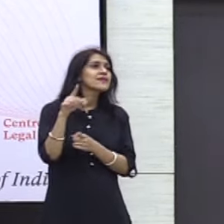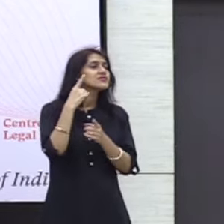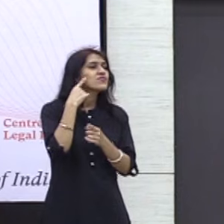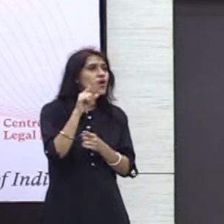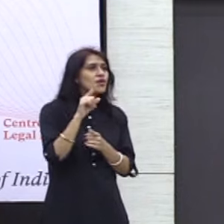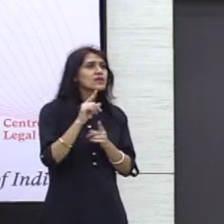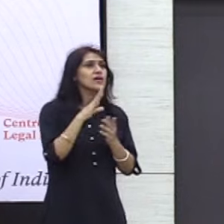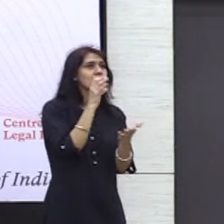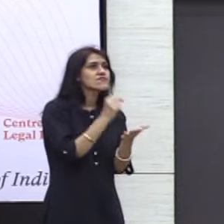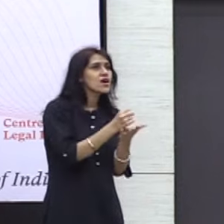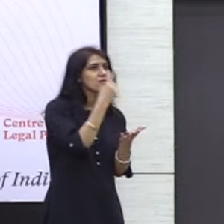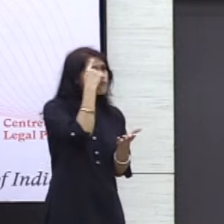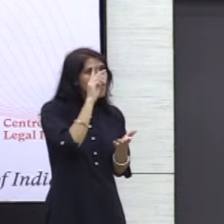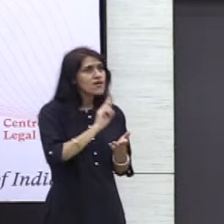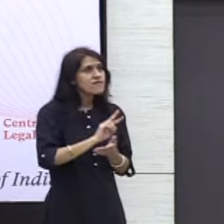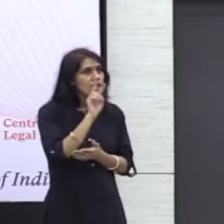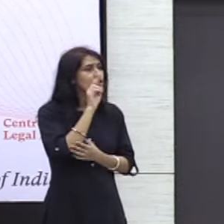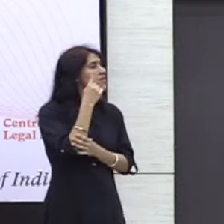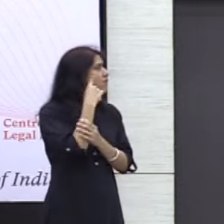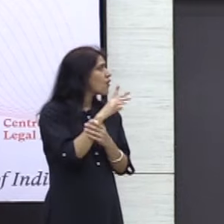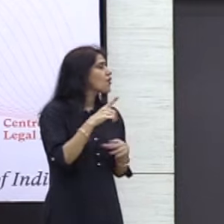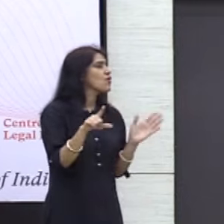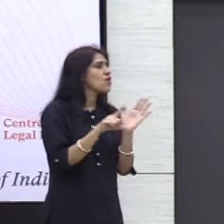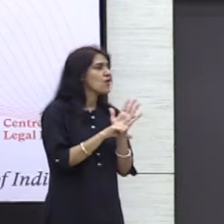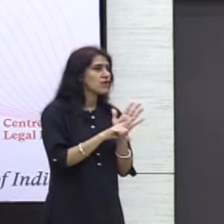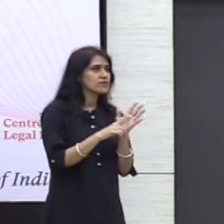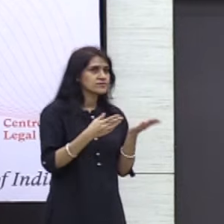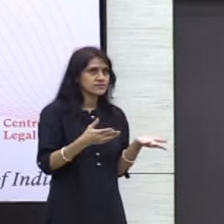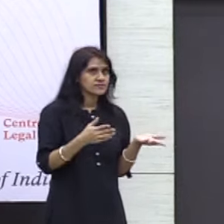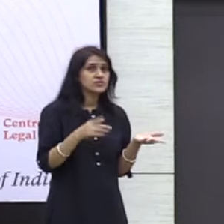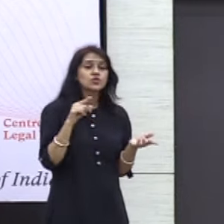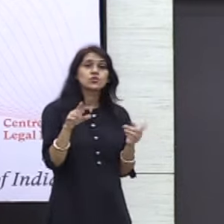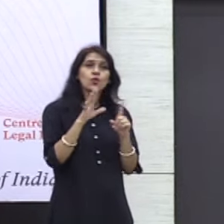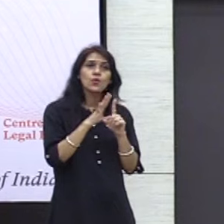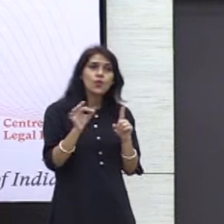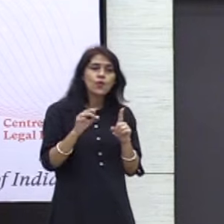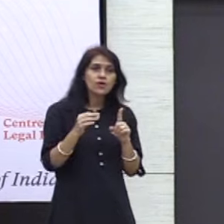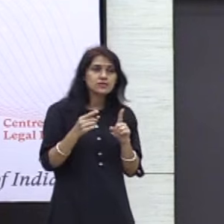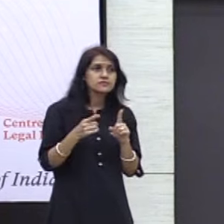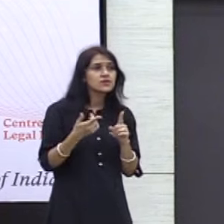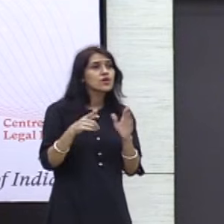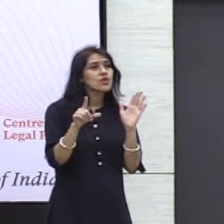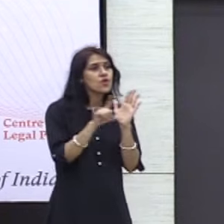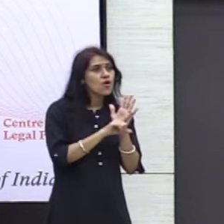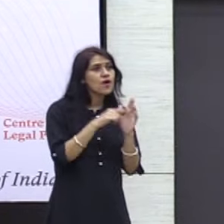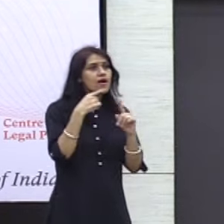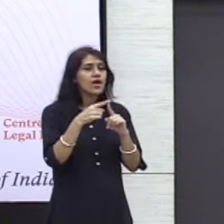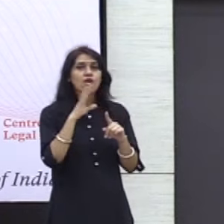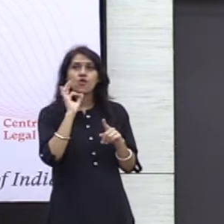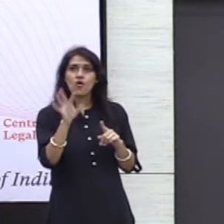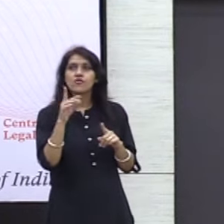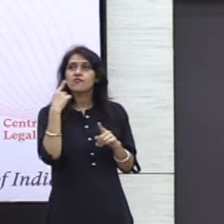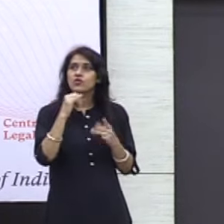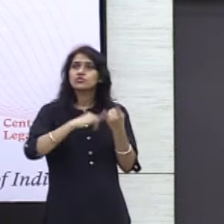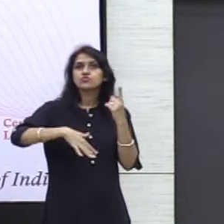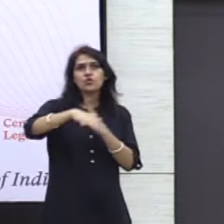values that are prescribed by law, and you take law and order into your own hands, society